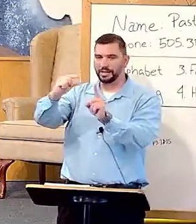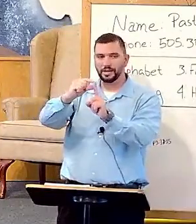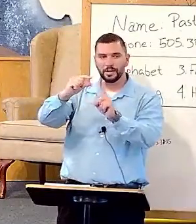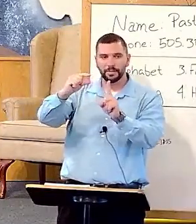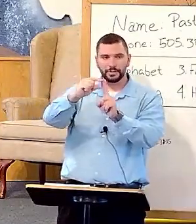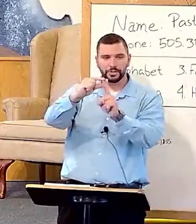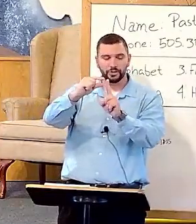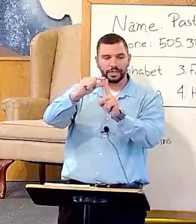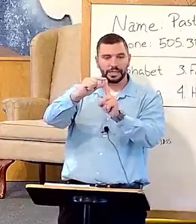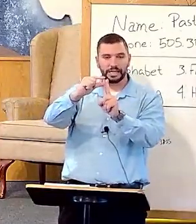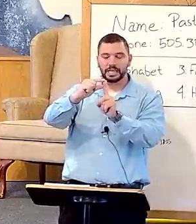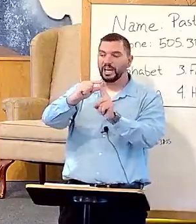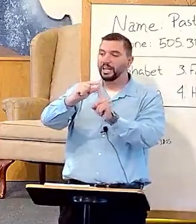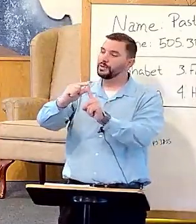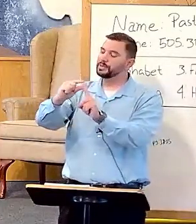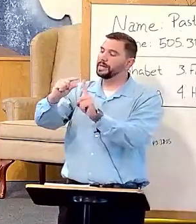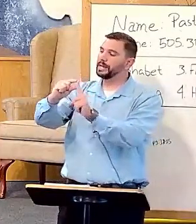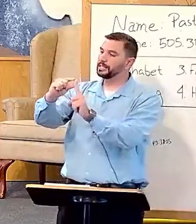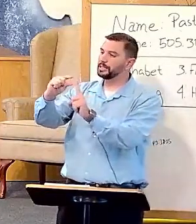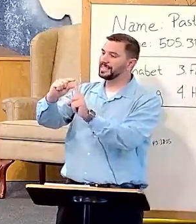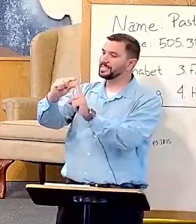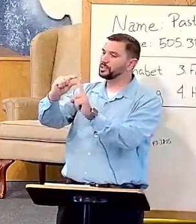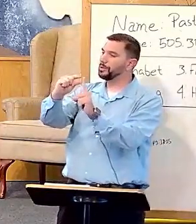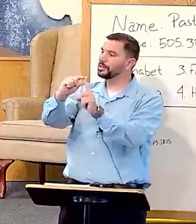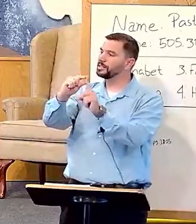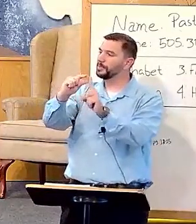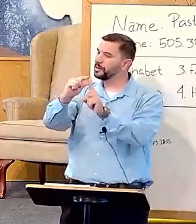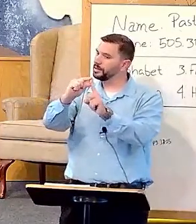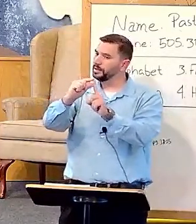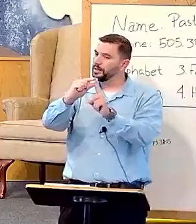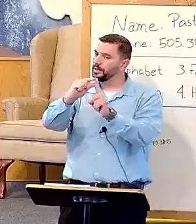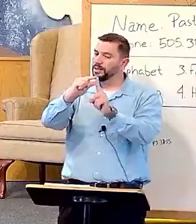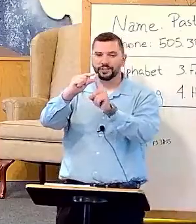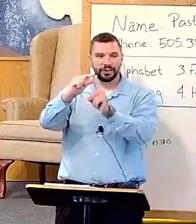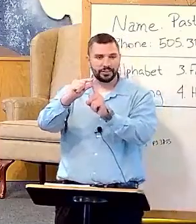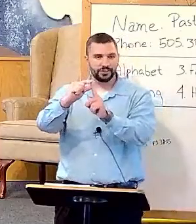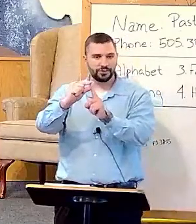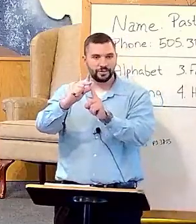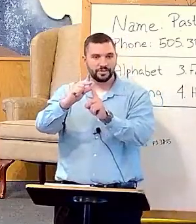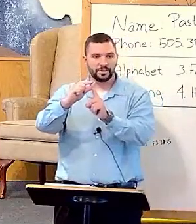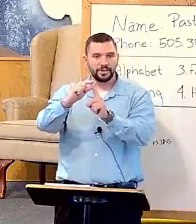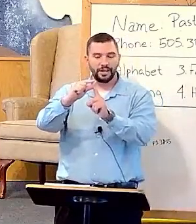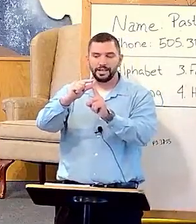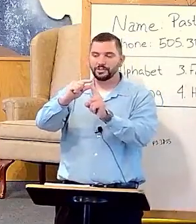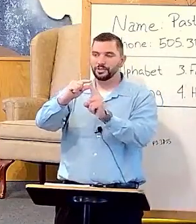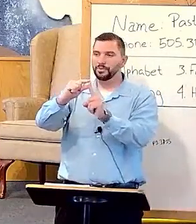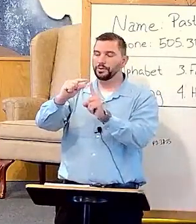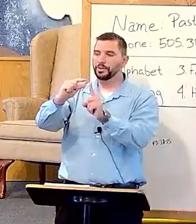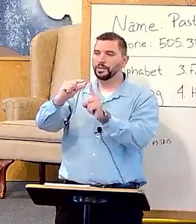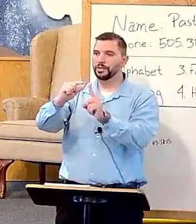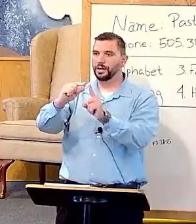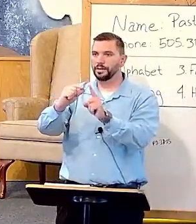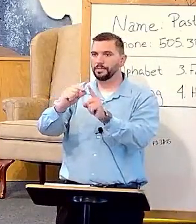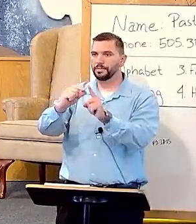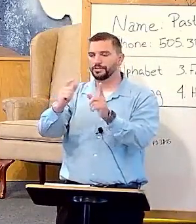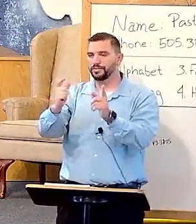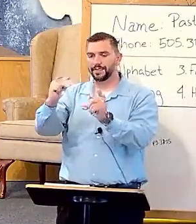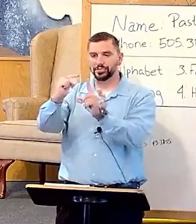but you're just going like that. The reason being is because that's the smallest part of a sentence. And so when you get, just fun fact, this is